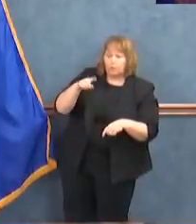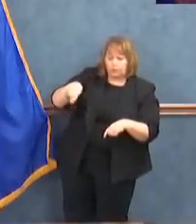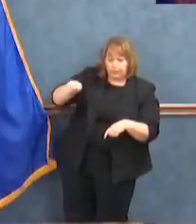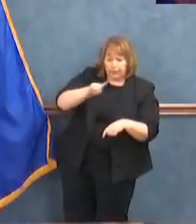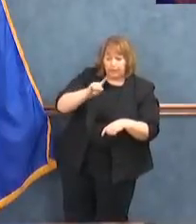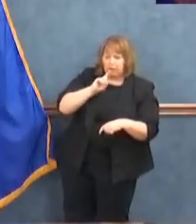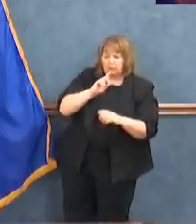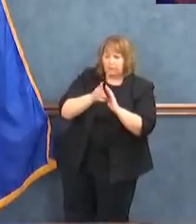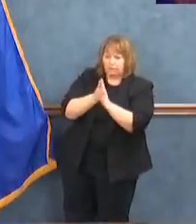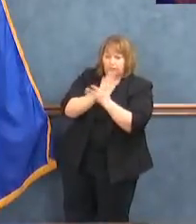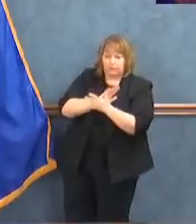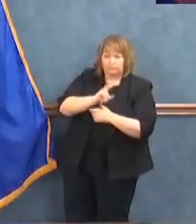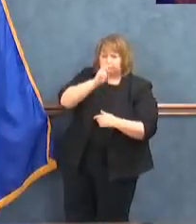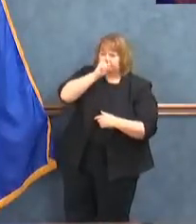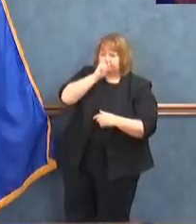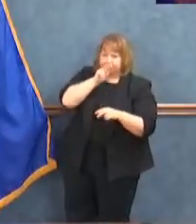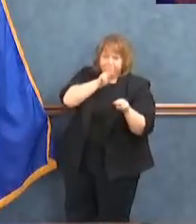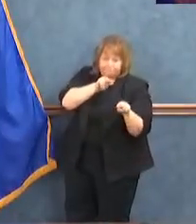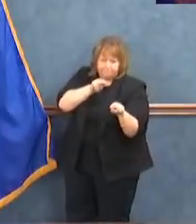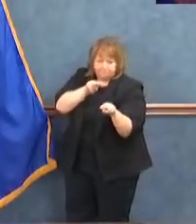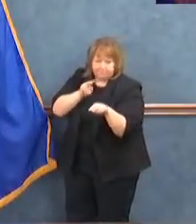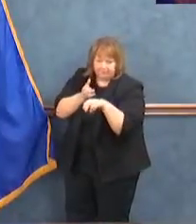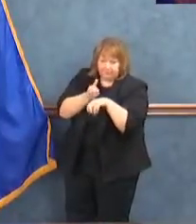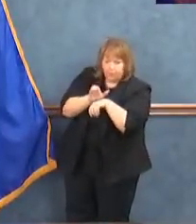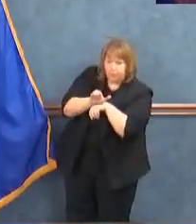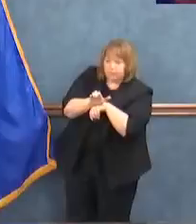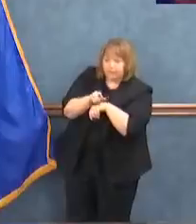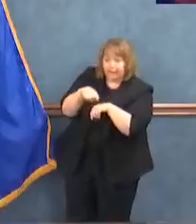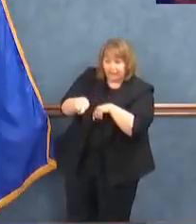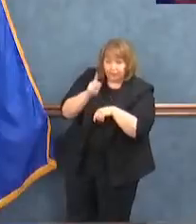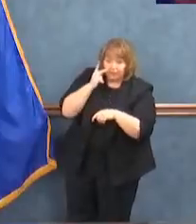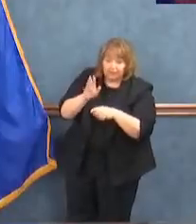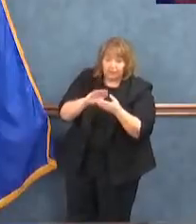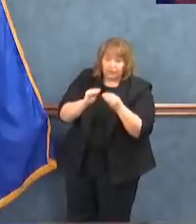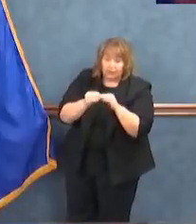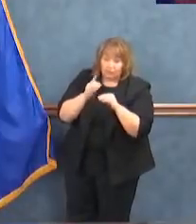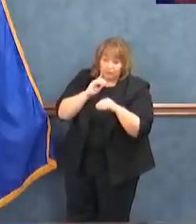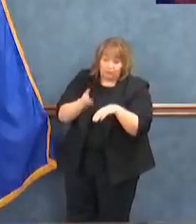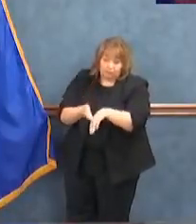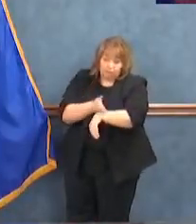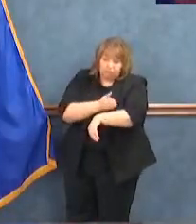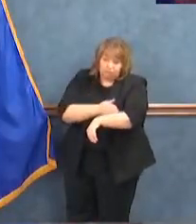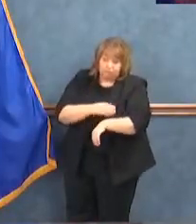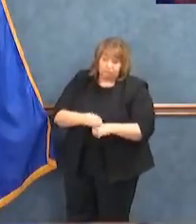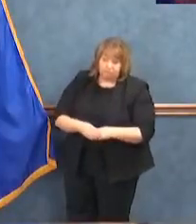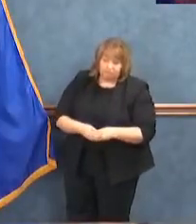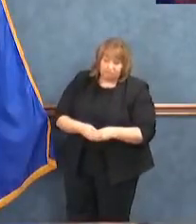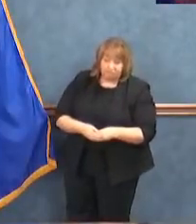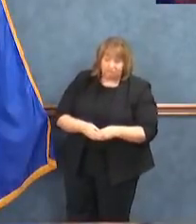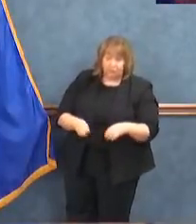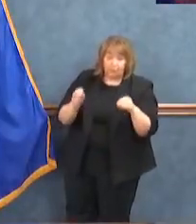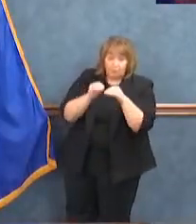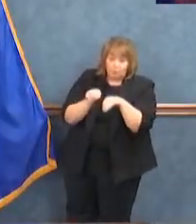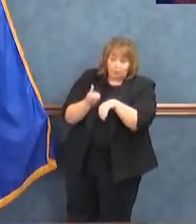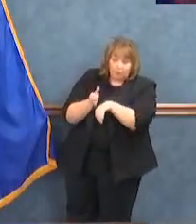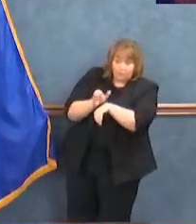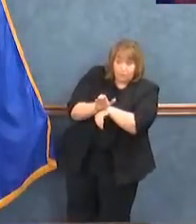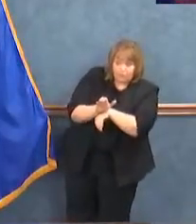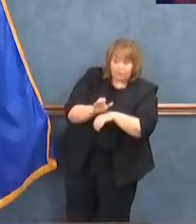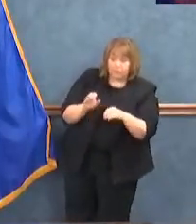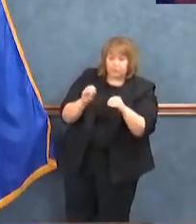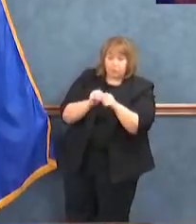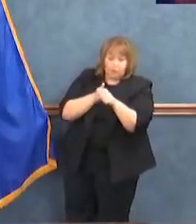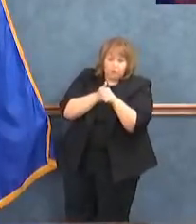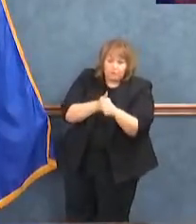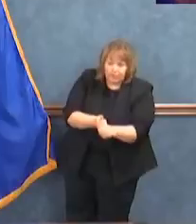I believe that those two things together are producing the numbers we're having right now. And I believe the better enforcement gets and the better compliance